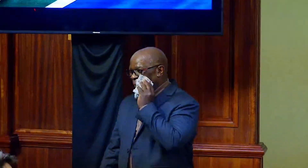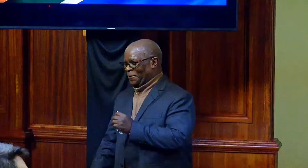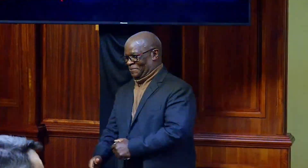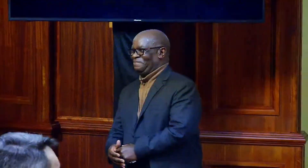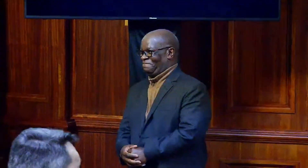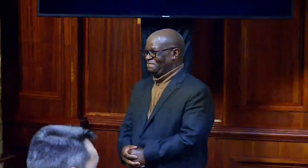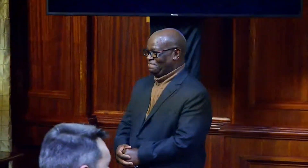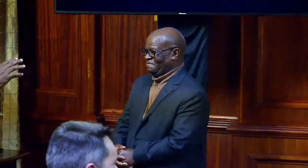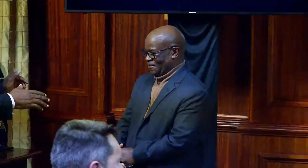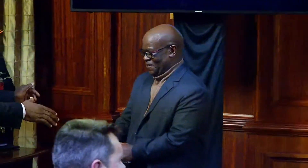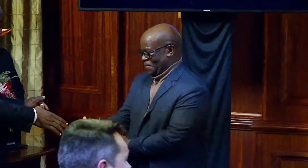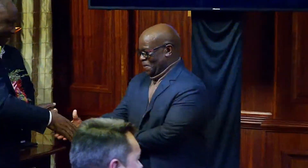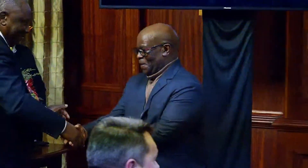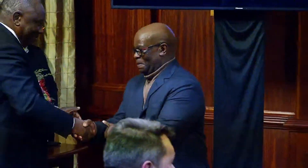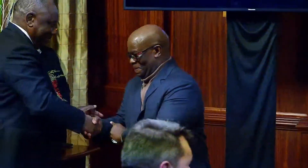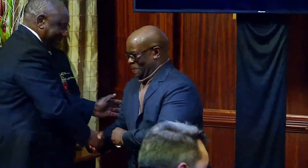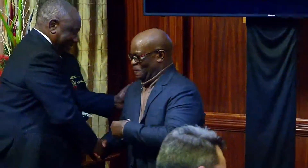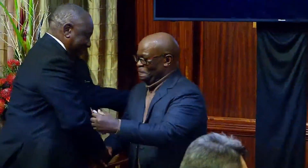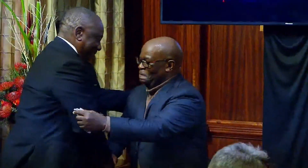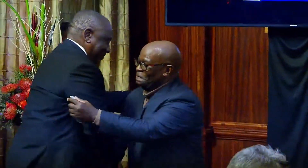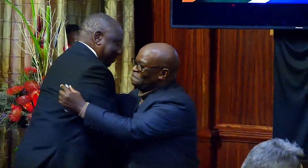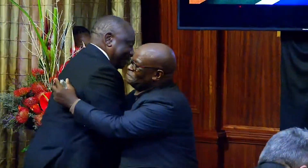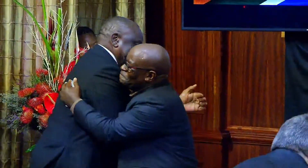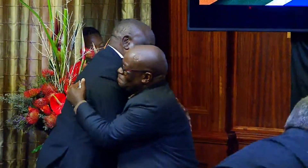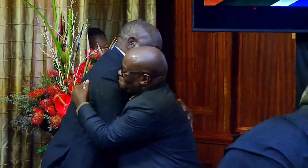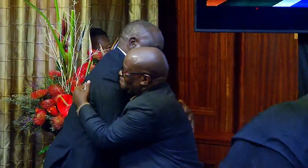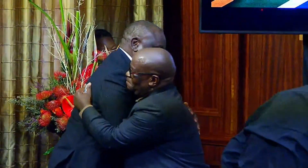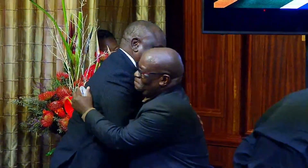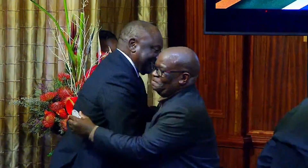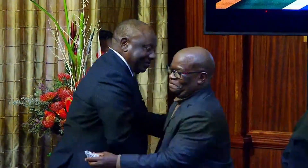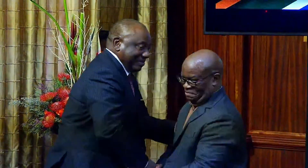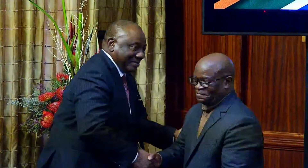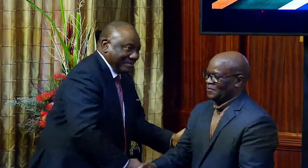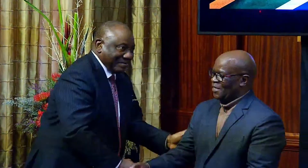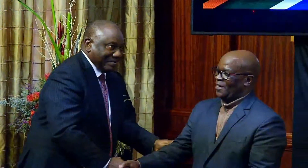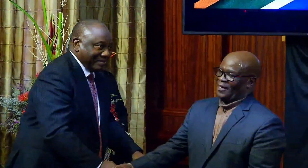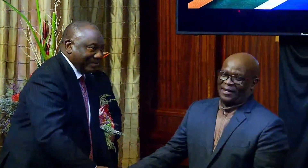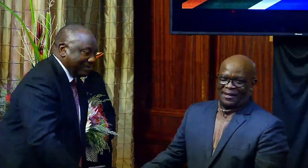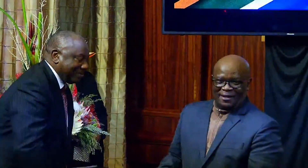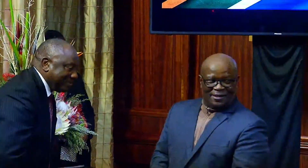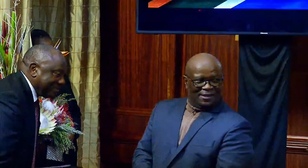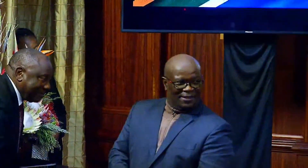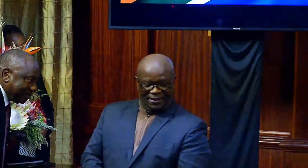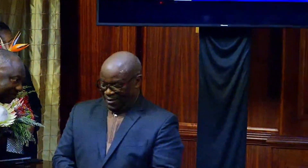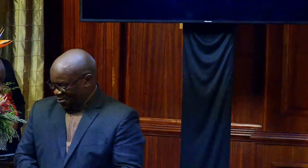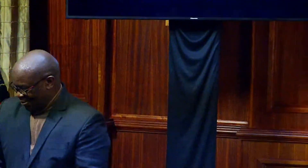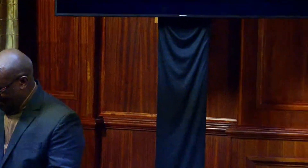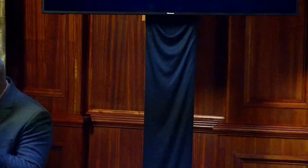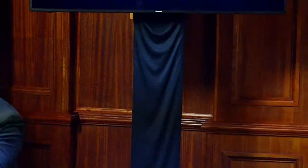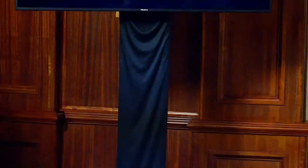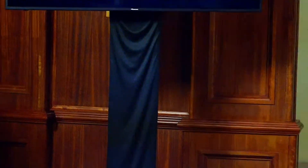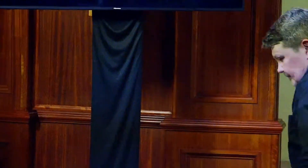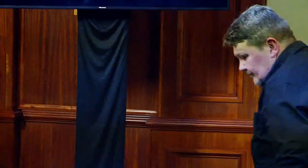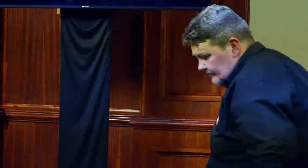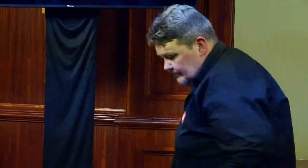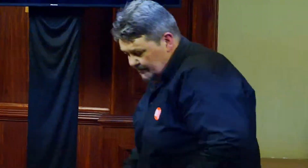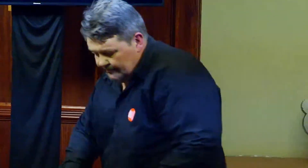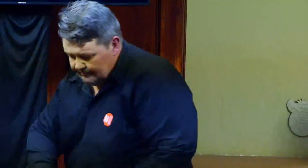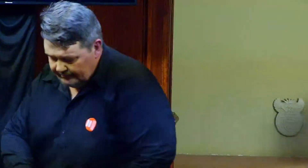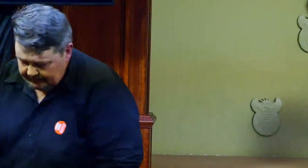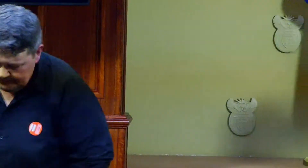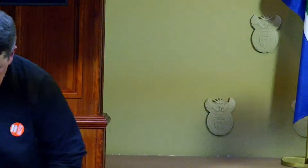A round of applause. Thank you very much. And I will now invite Mr. Bruno Druchen to also share